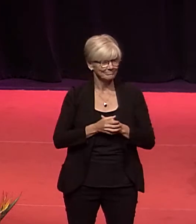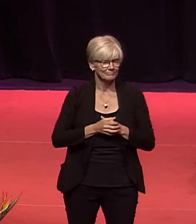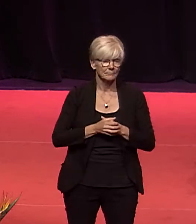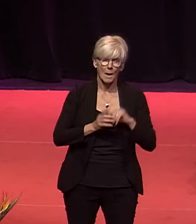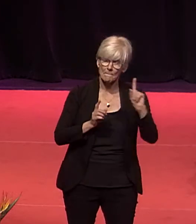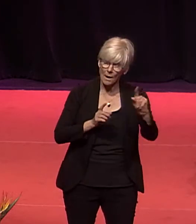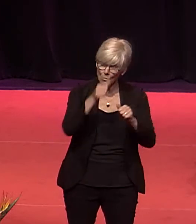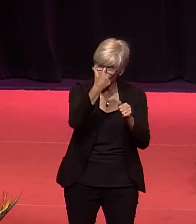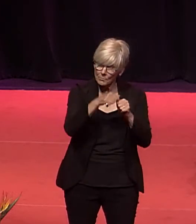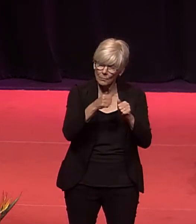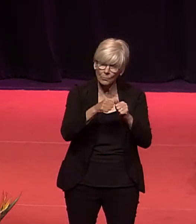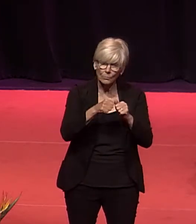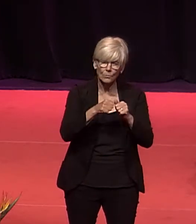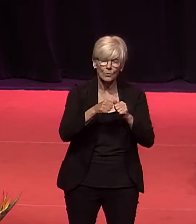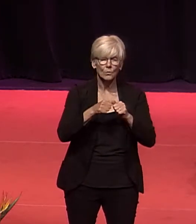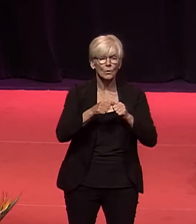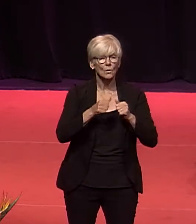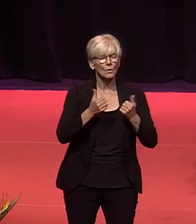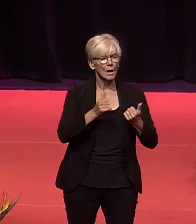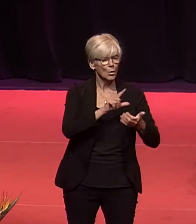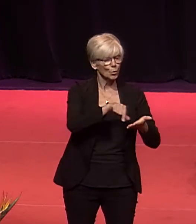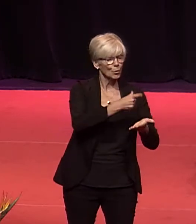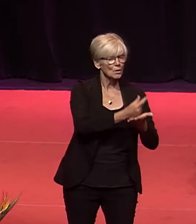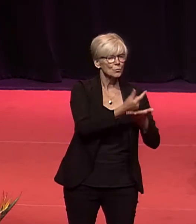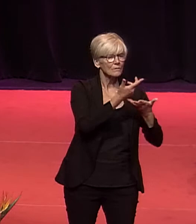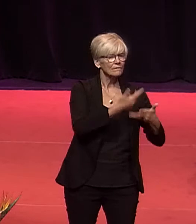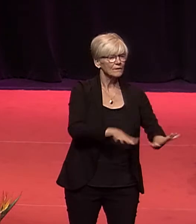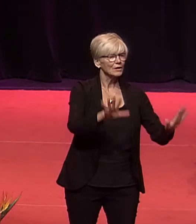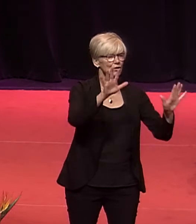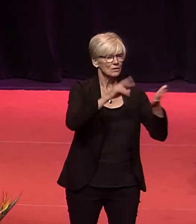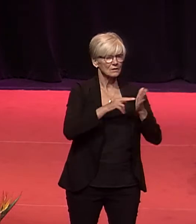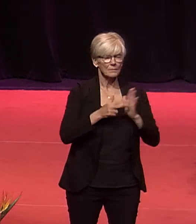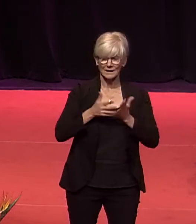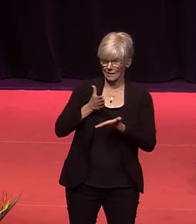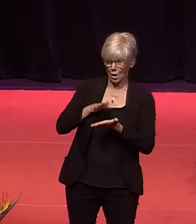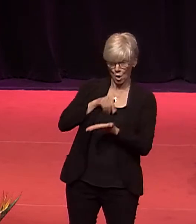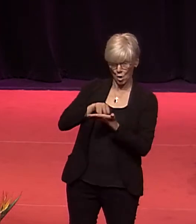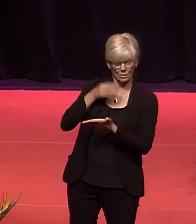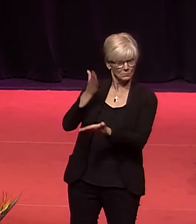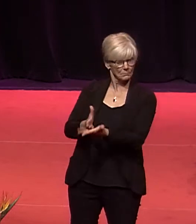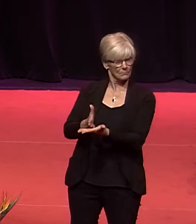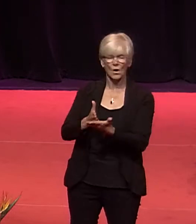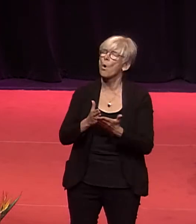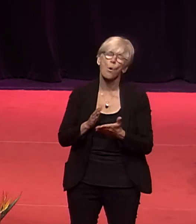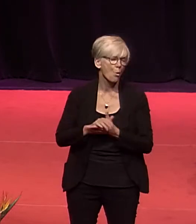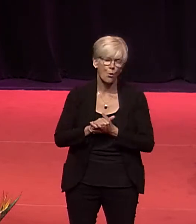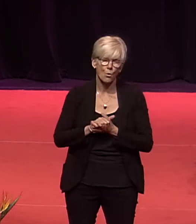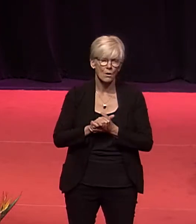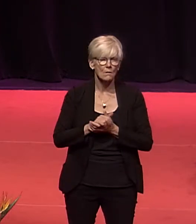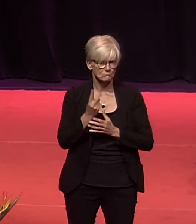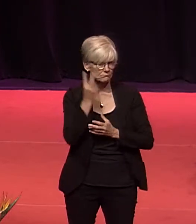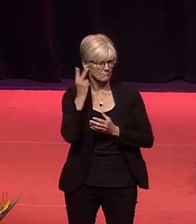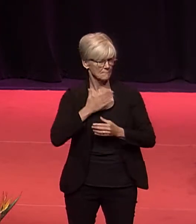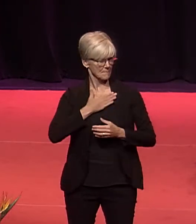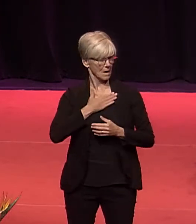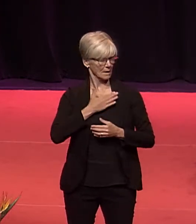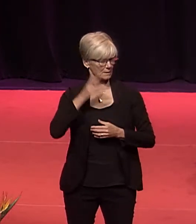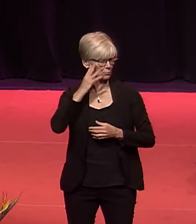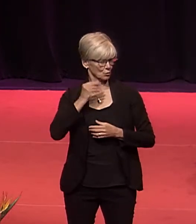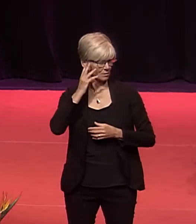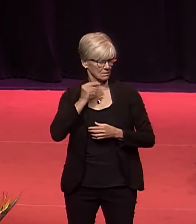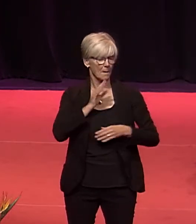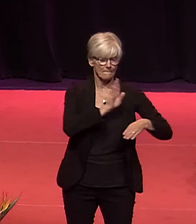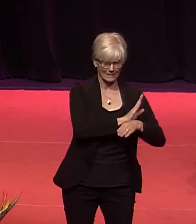But remember that graduating from the college does not mean you need to stop learning. Speaking of my personal experience, from a